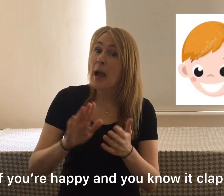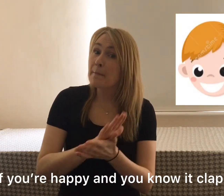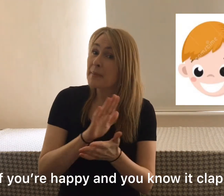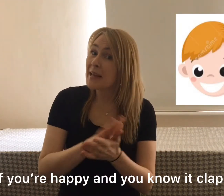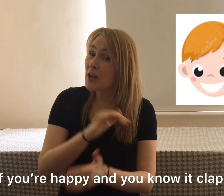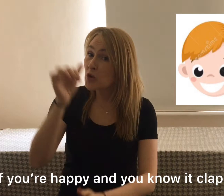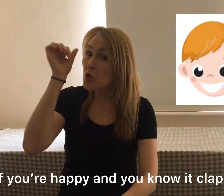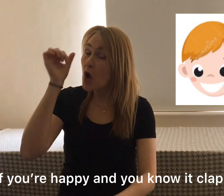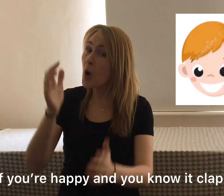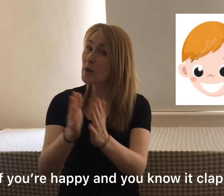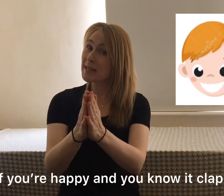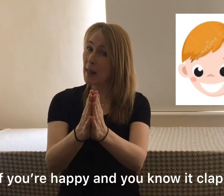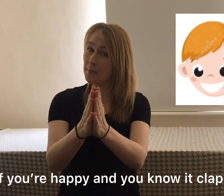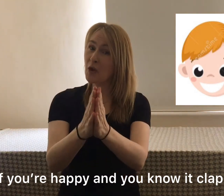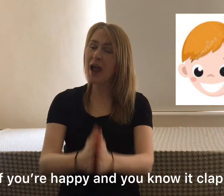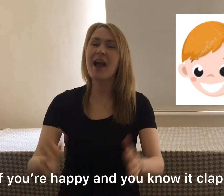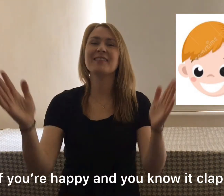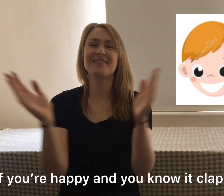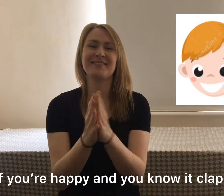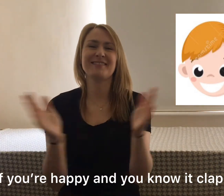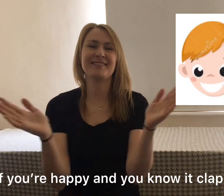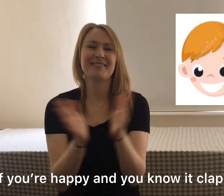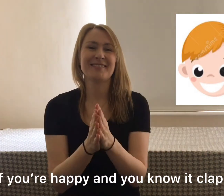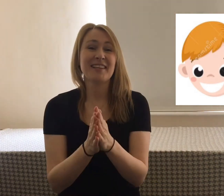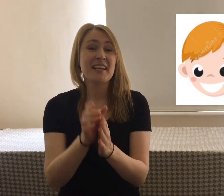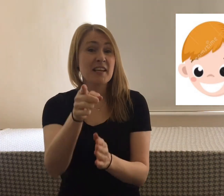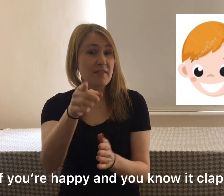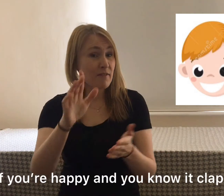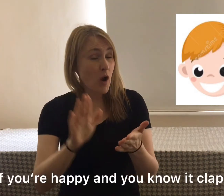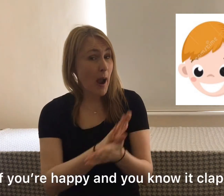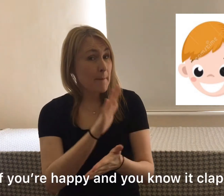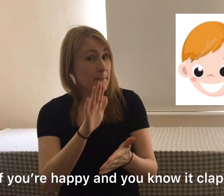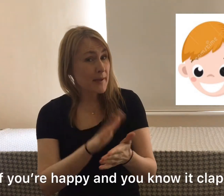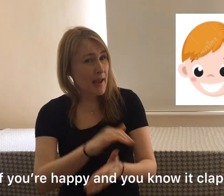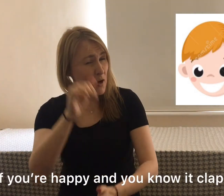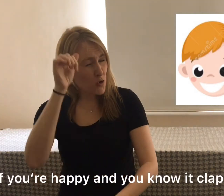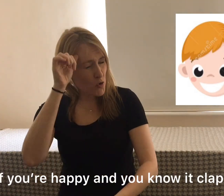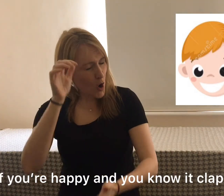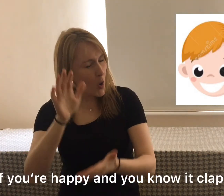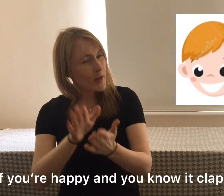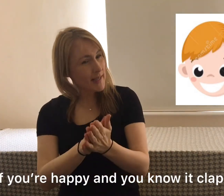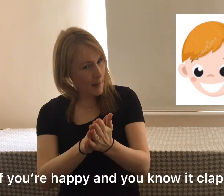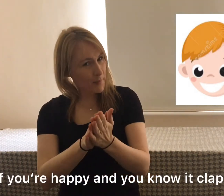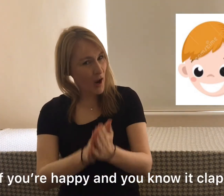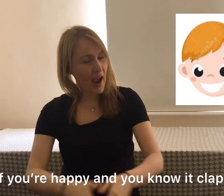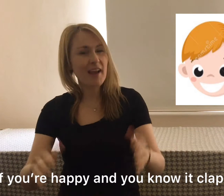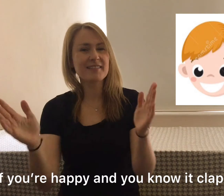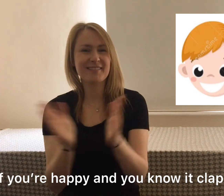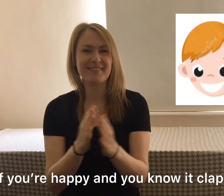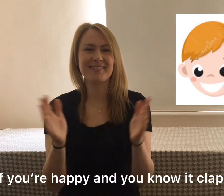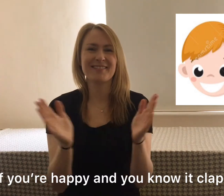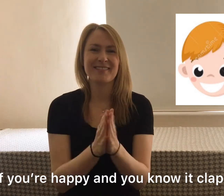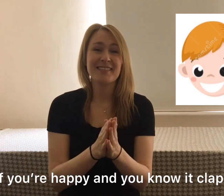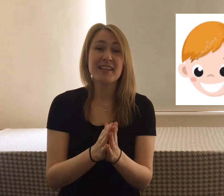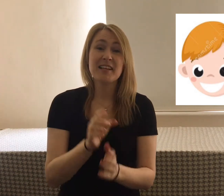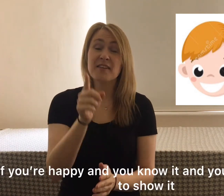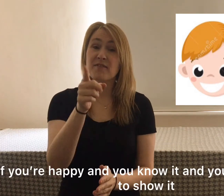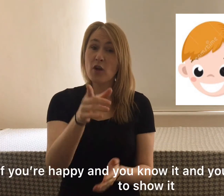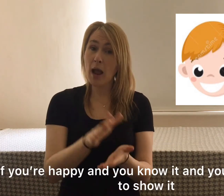If you're happy and you know it, clap your hands. If you're happy and you know it, clap your hands. If you're